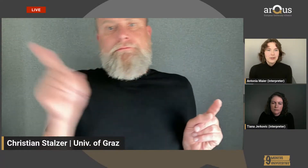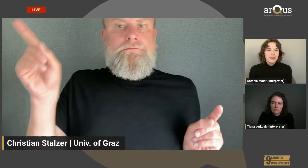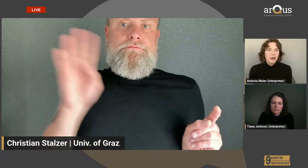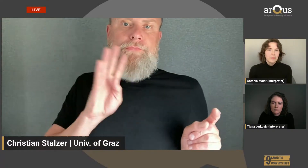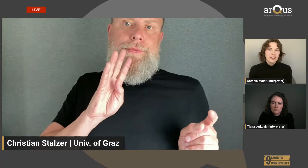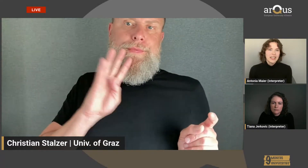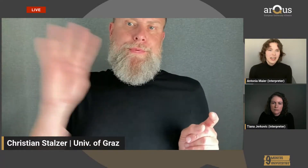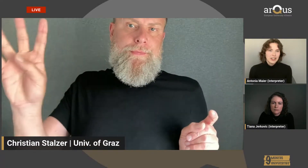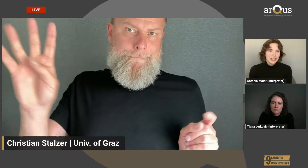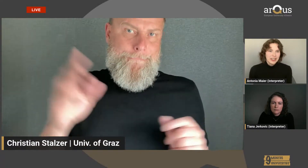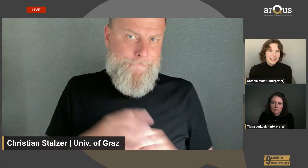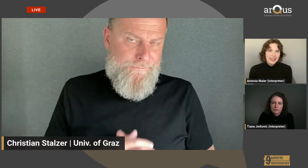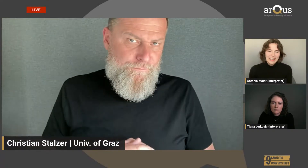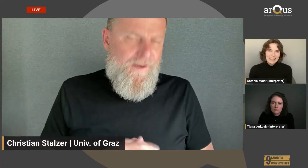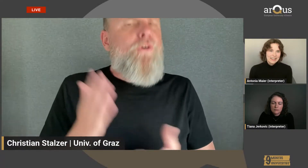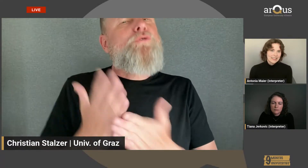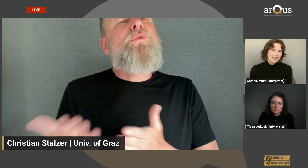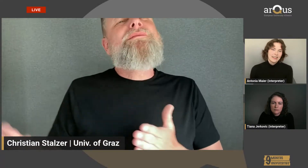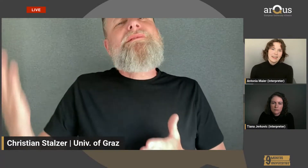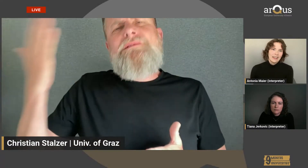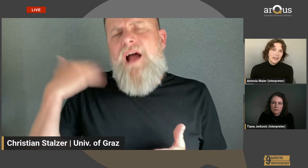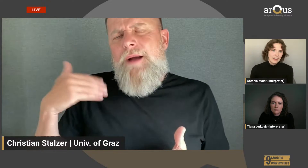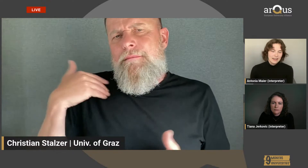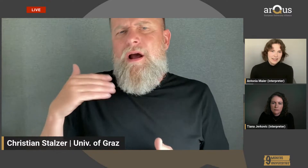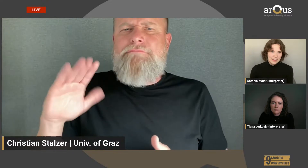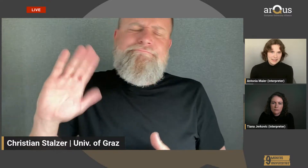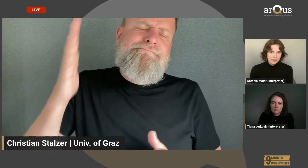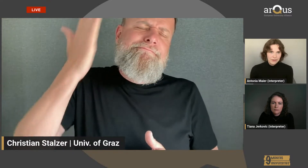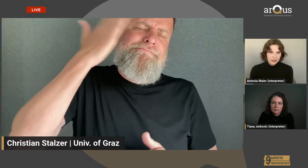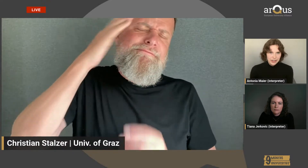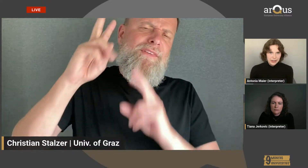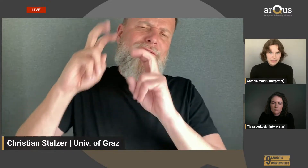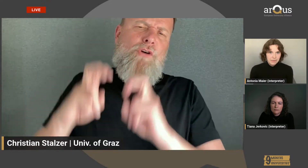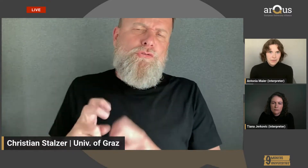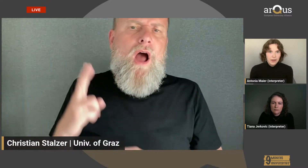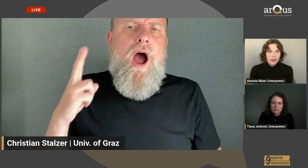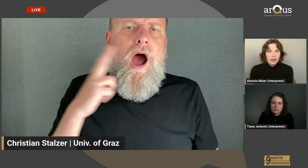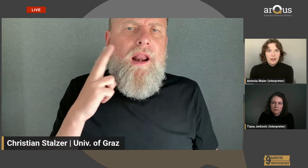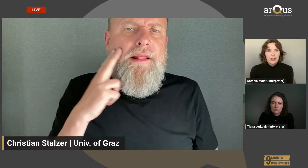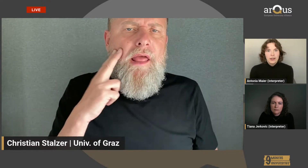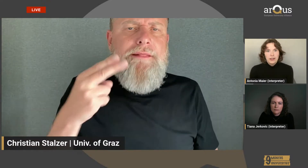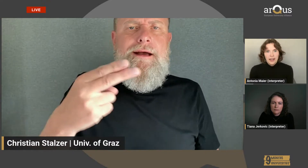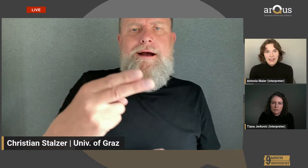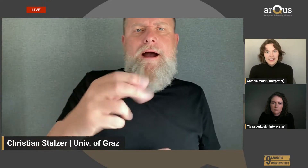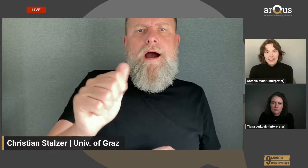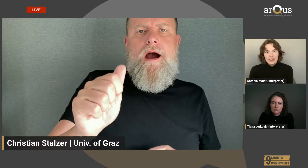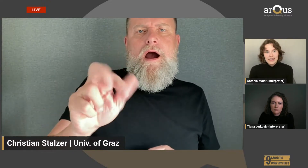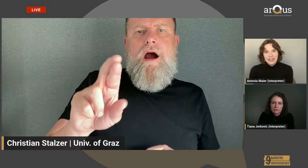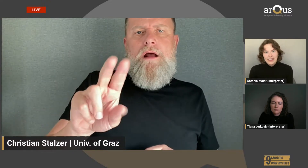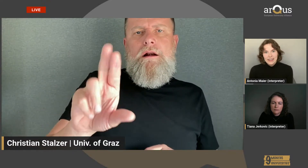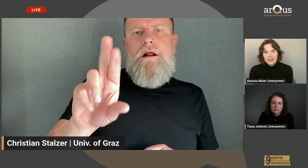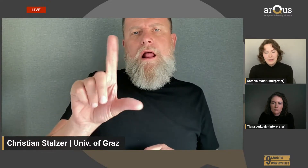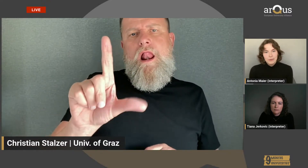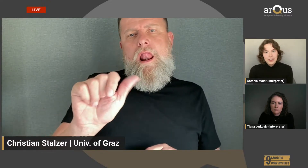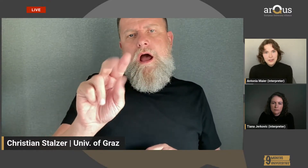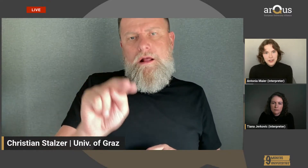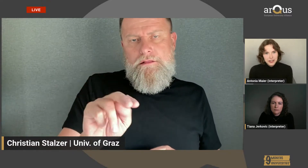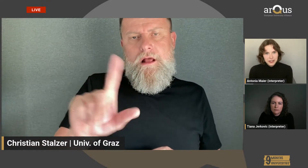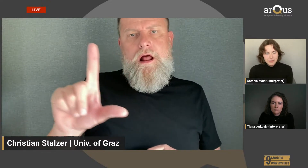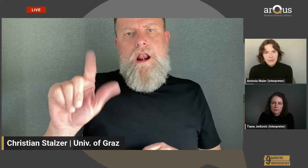and visual communication is seen as inferior. And there's